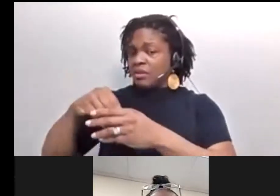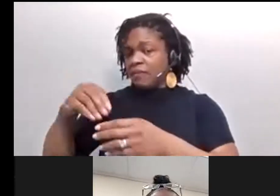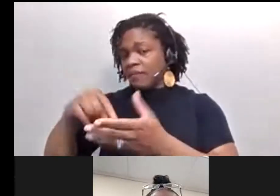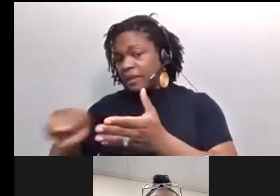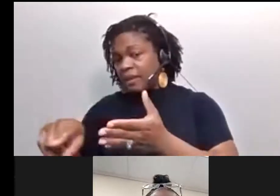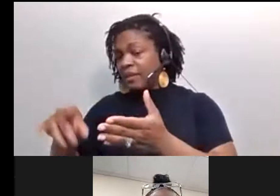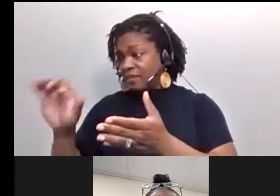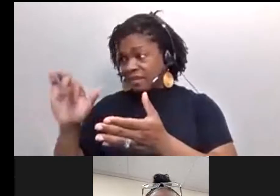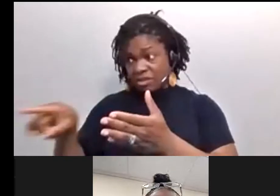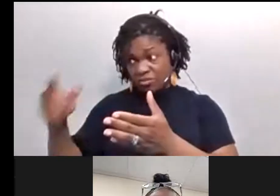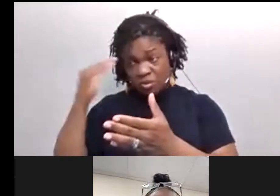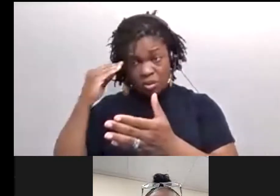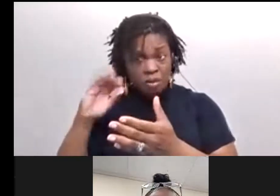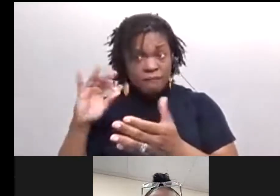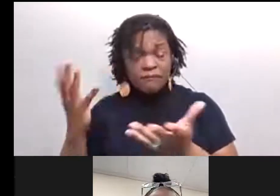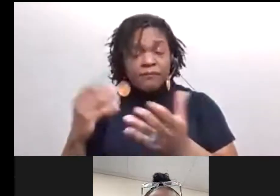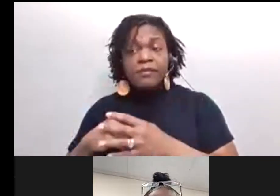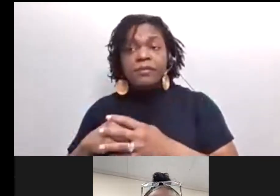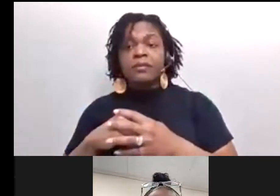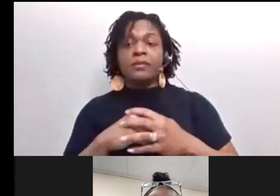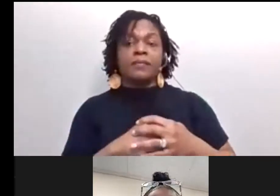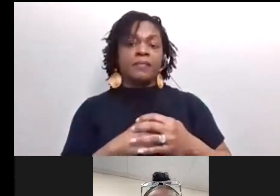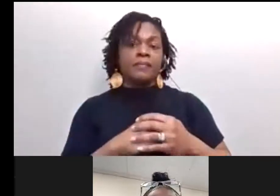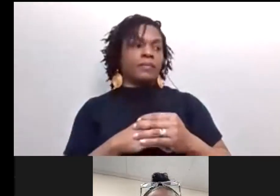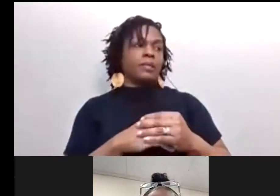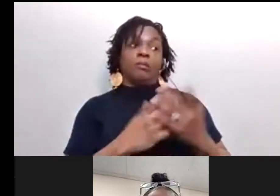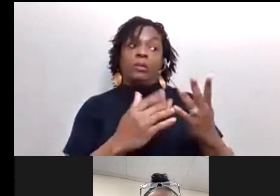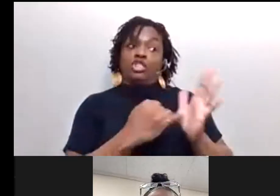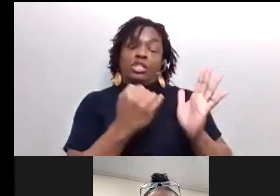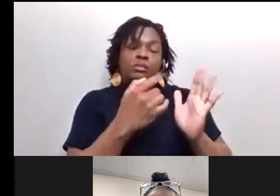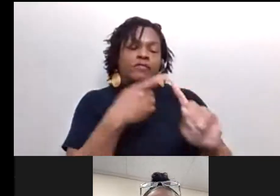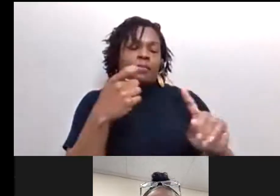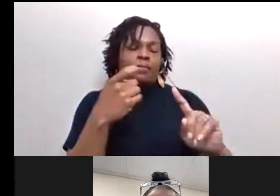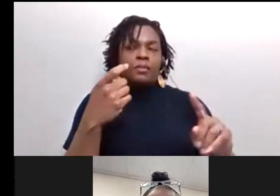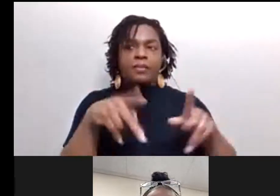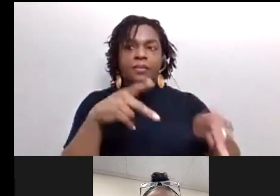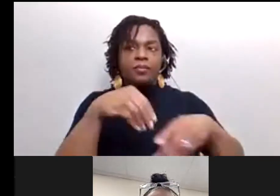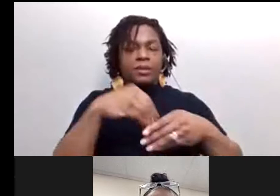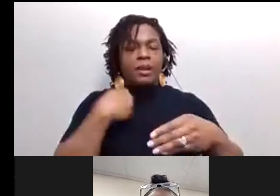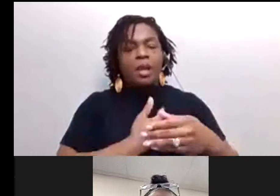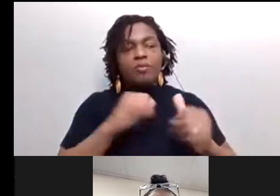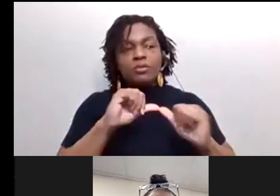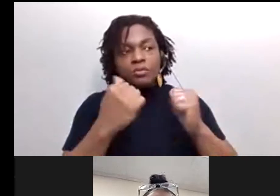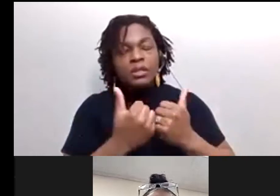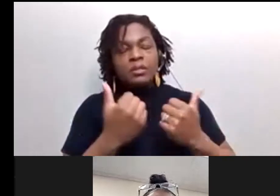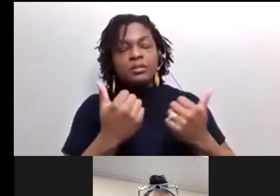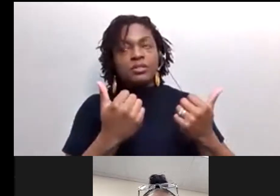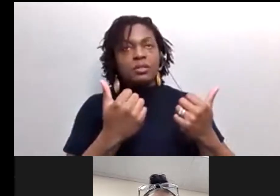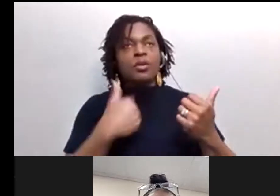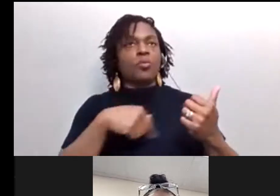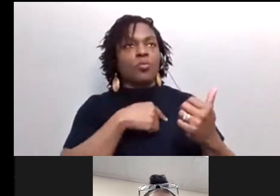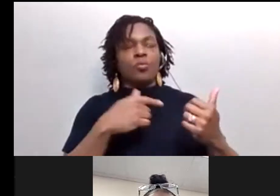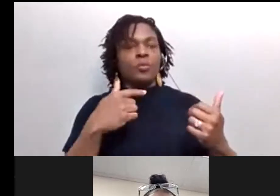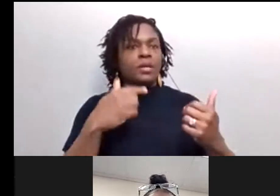Just Oh yeah, I mean, just from the folks in our association, I know most